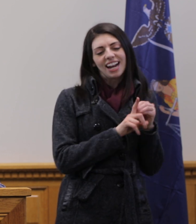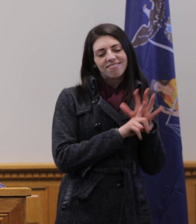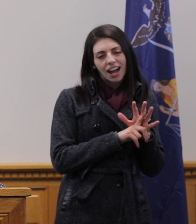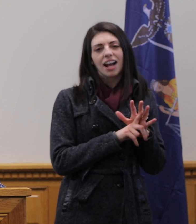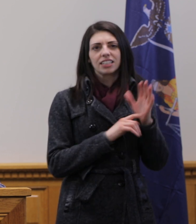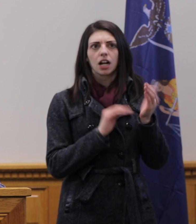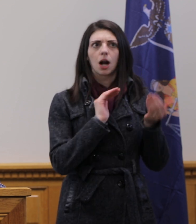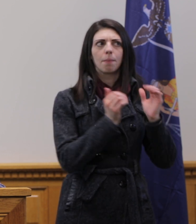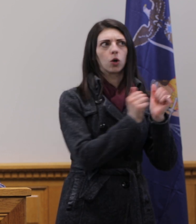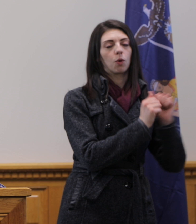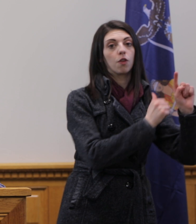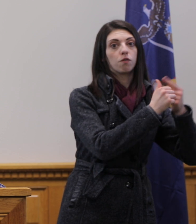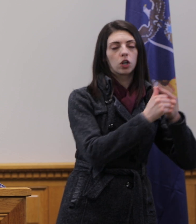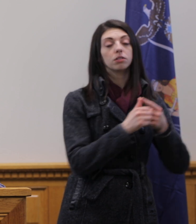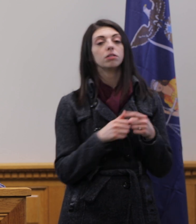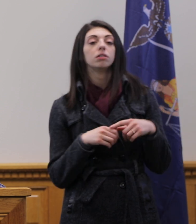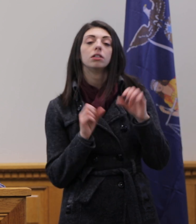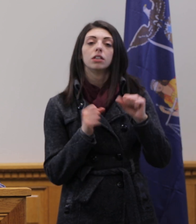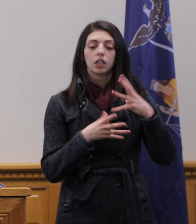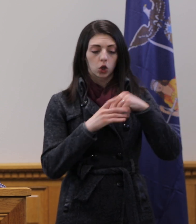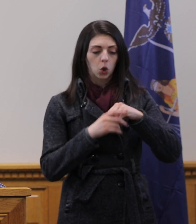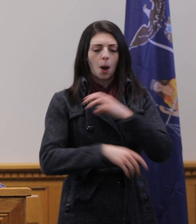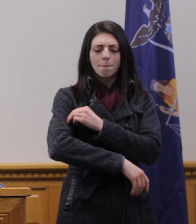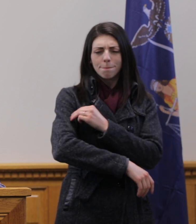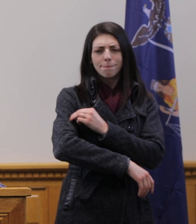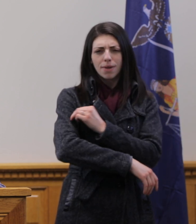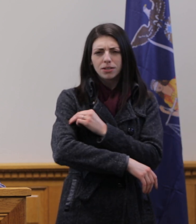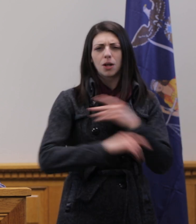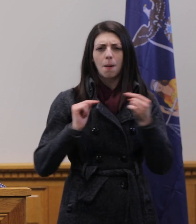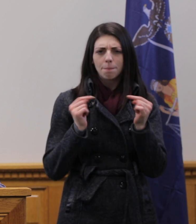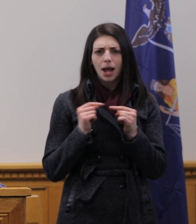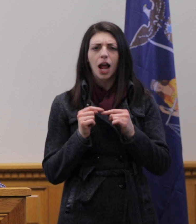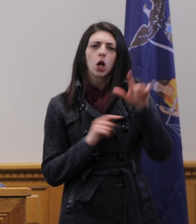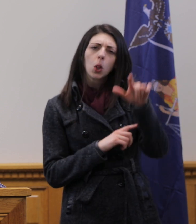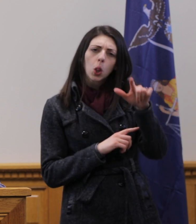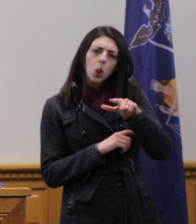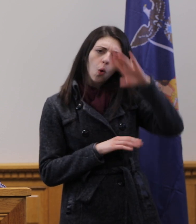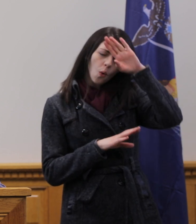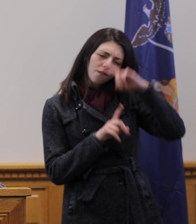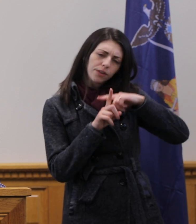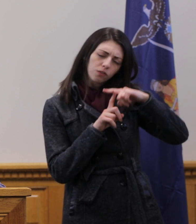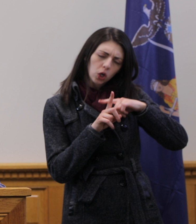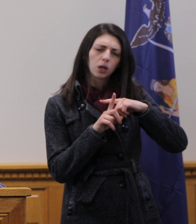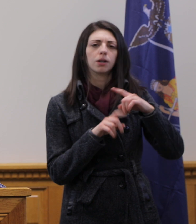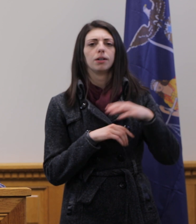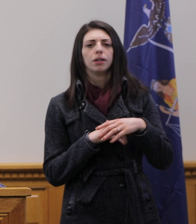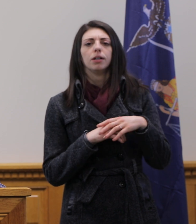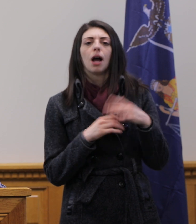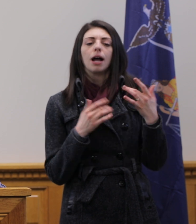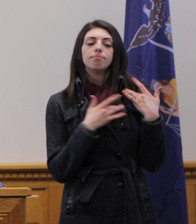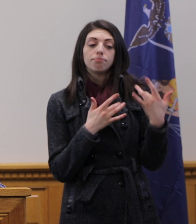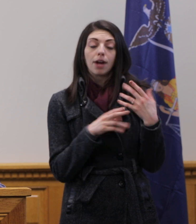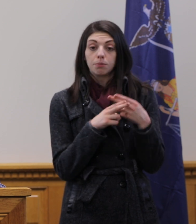have included fatigue, muscle and joint pain, and low fever. Although these side effects are typically